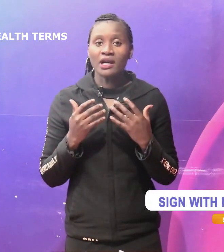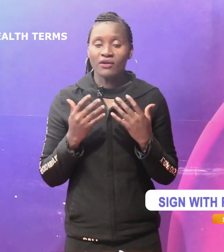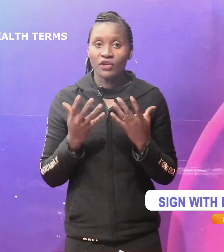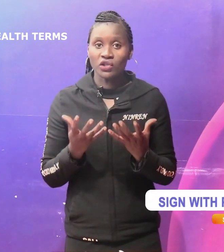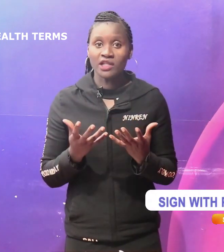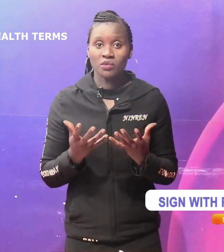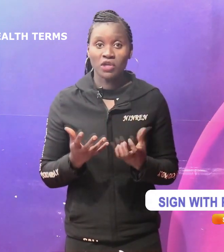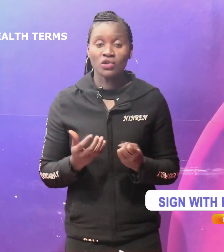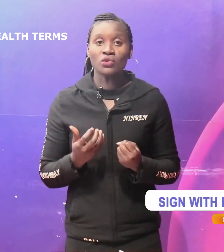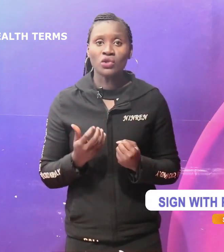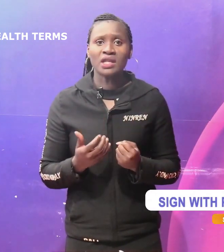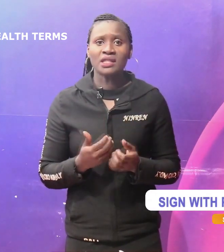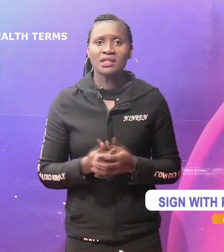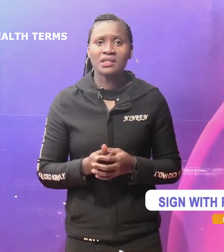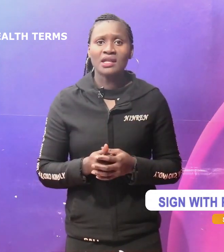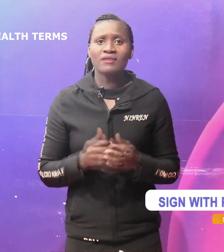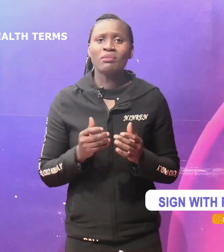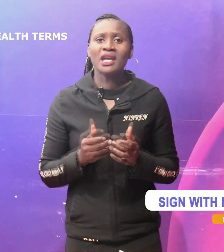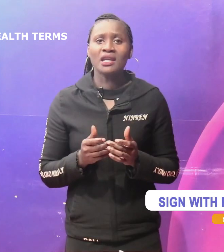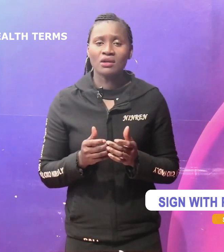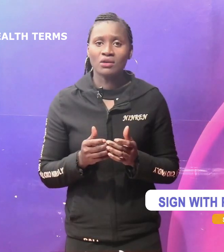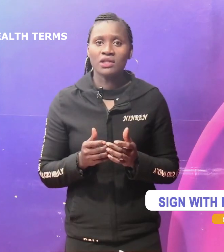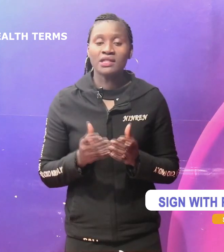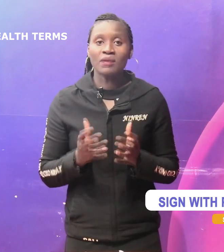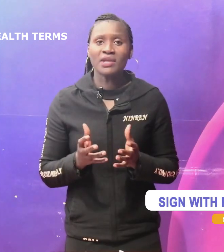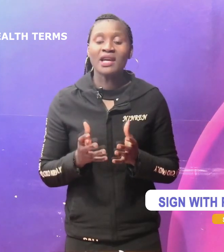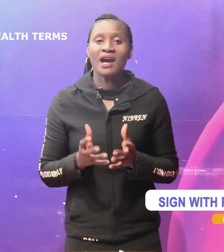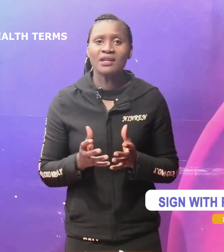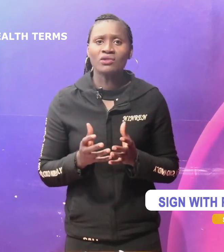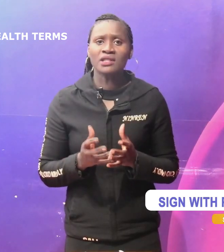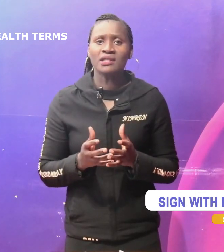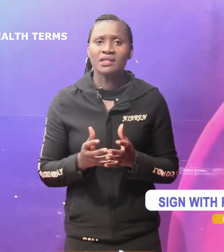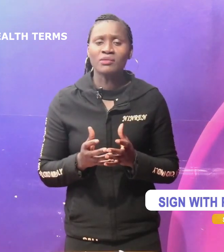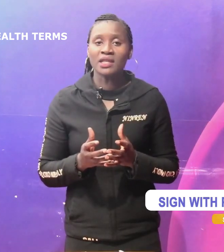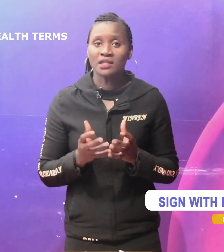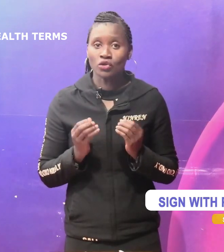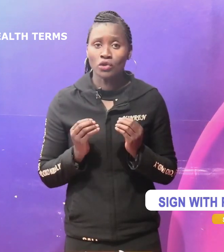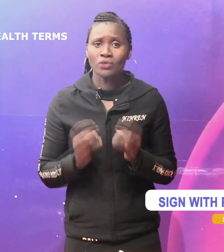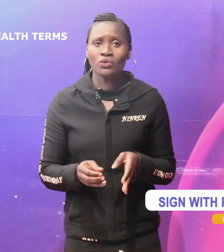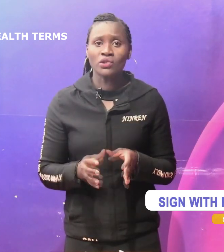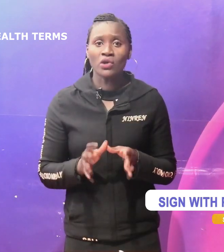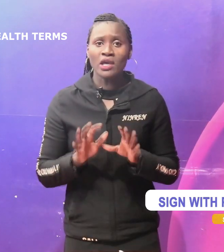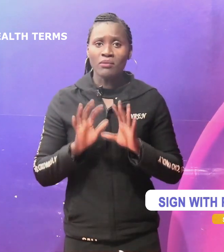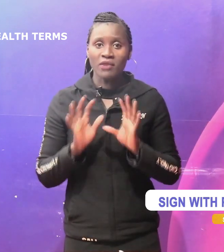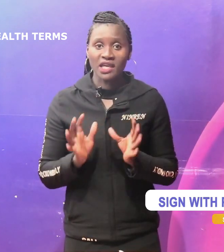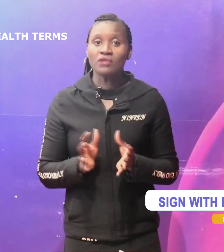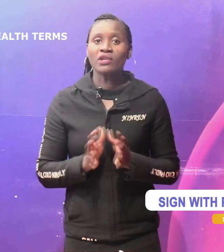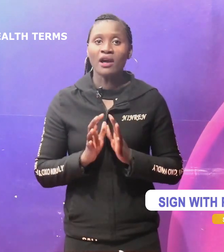facial expression to show that is pain, or it is something hard, or it is something that is not good. So make it with a